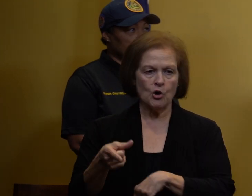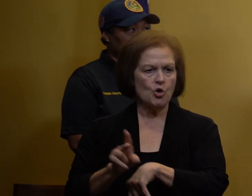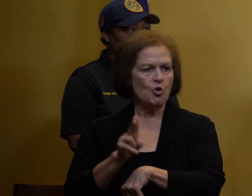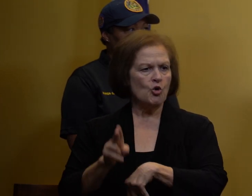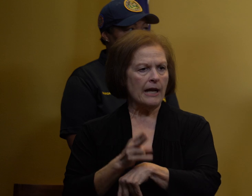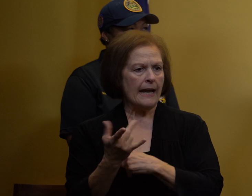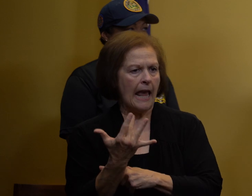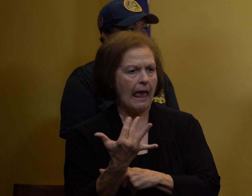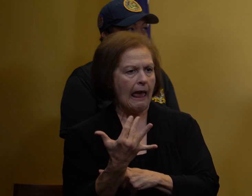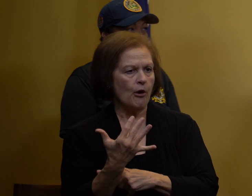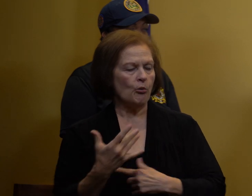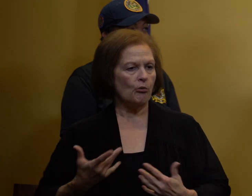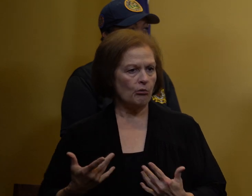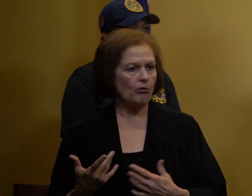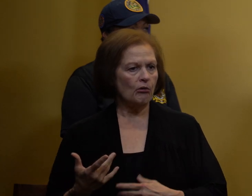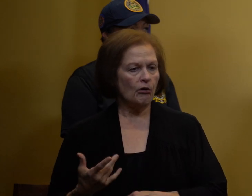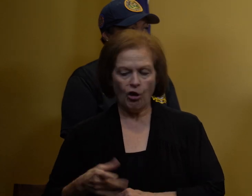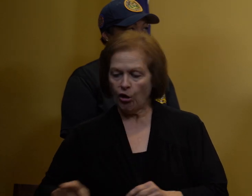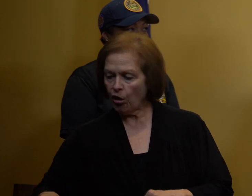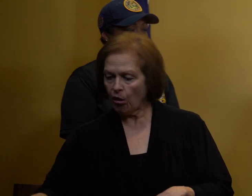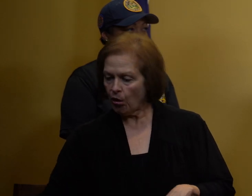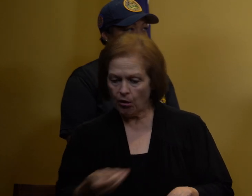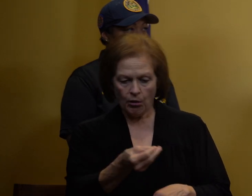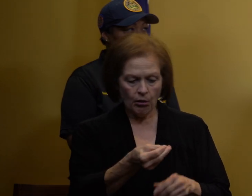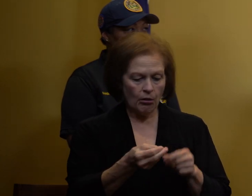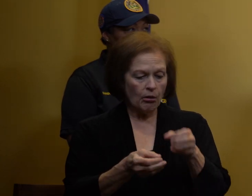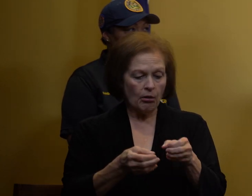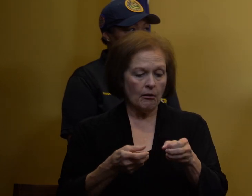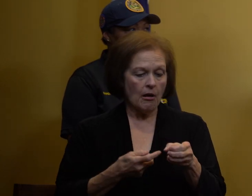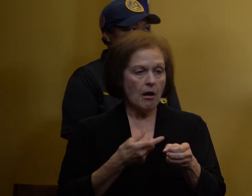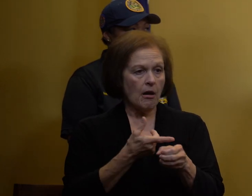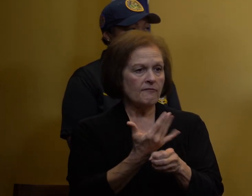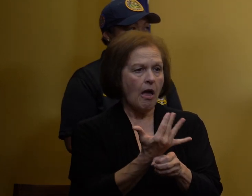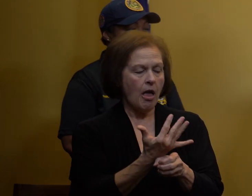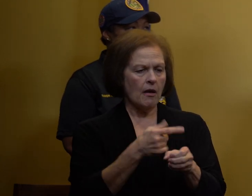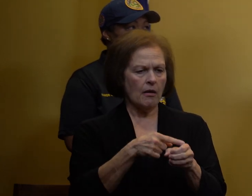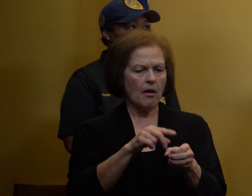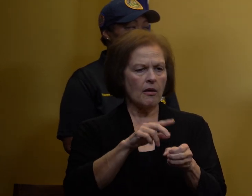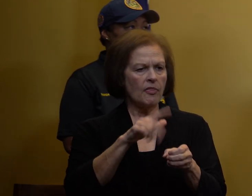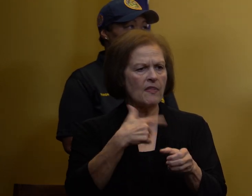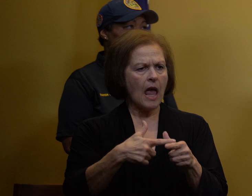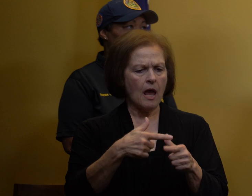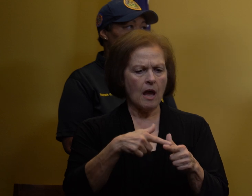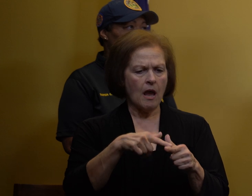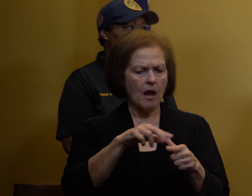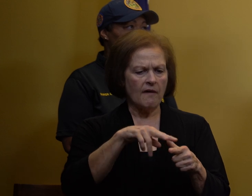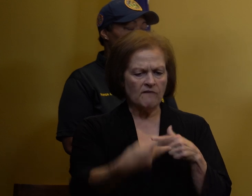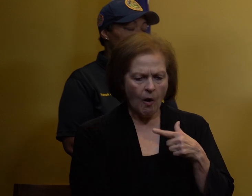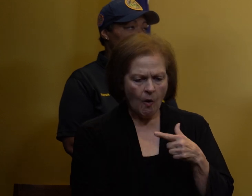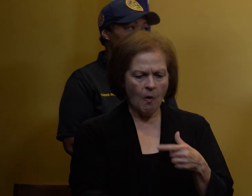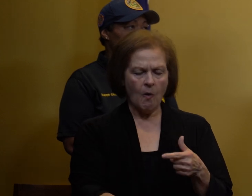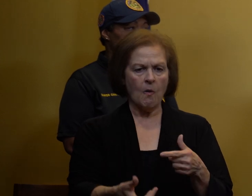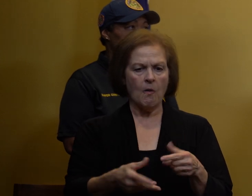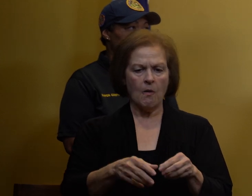that they have tucked away in the drawer, right? They're dangerous, they melt, they fall over, the curtains blow onto